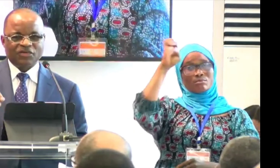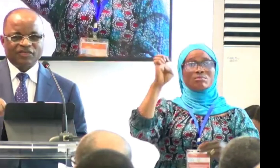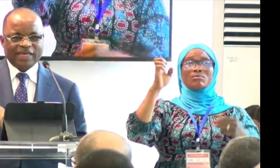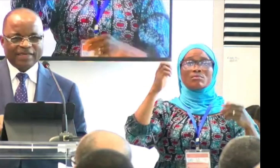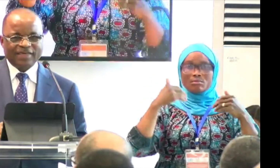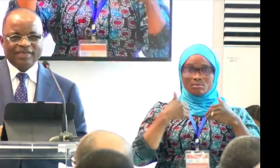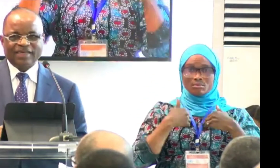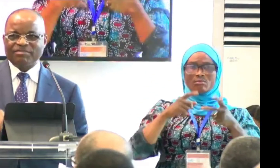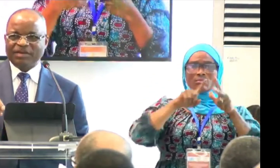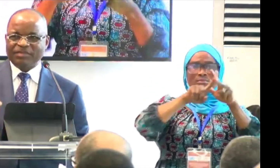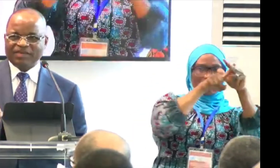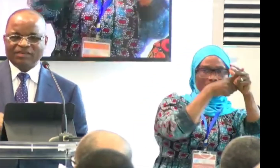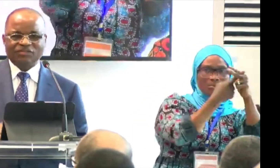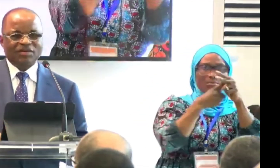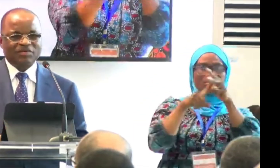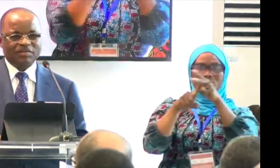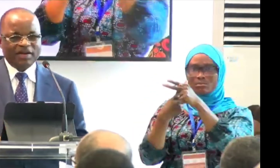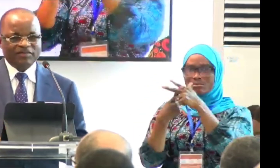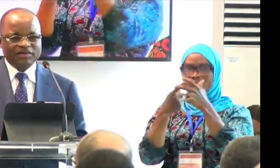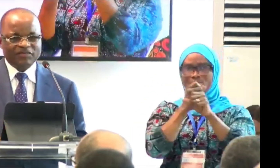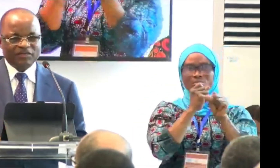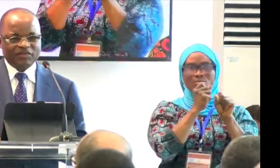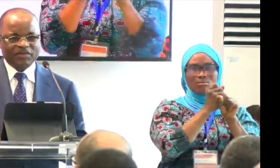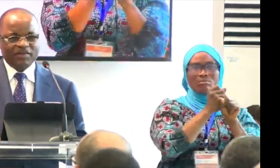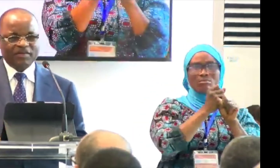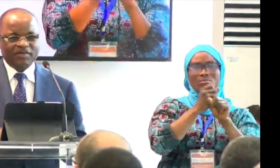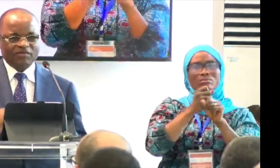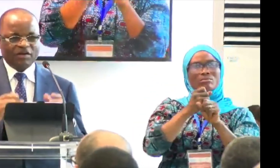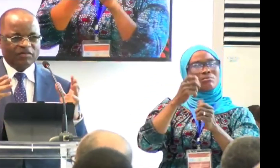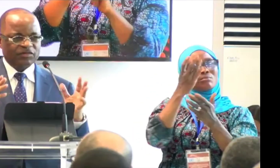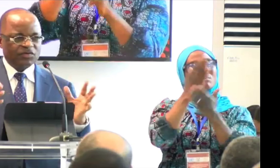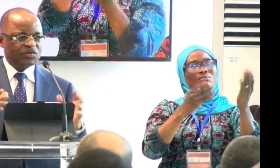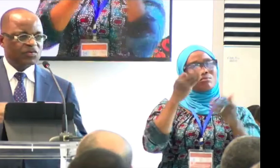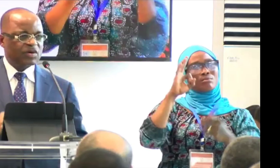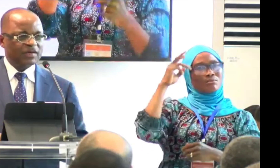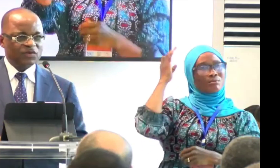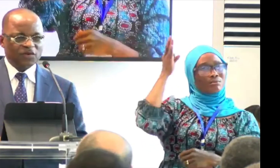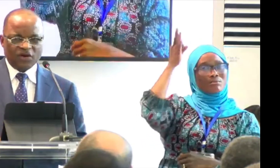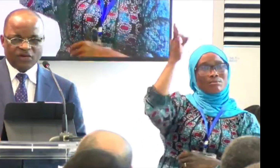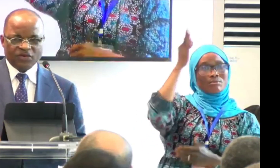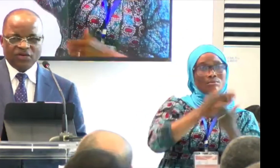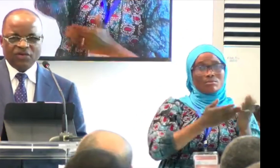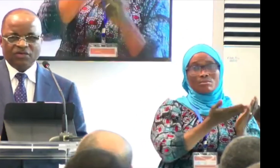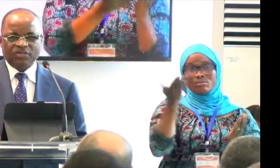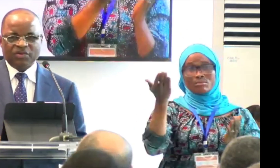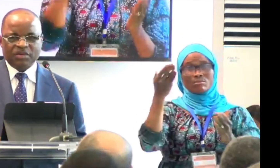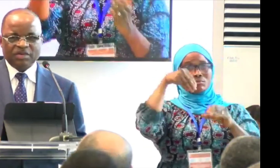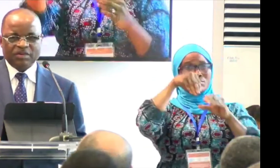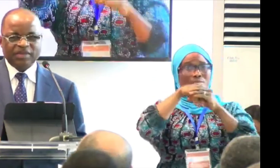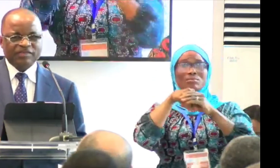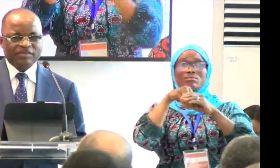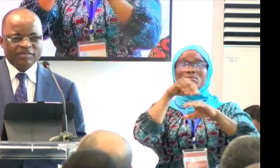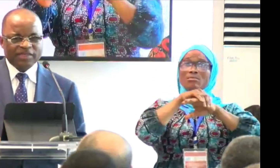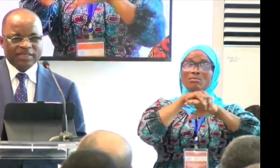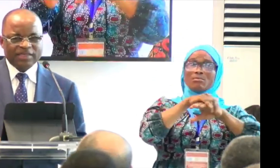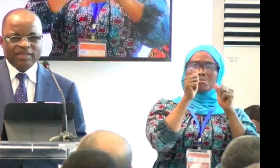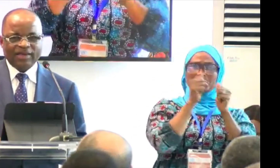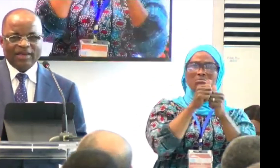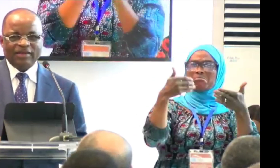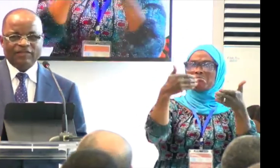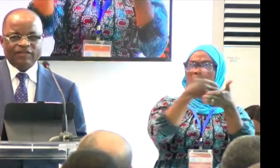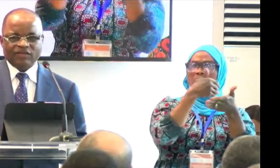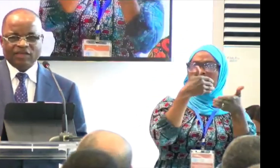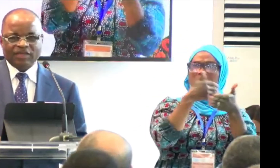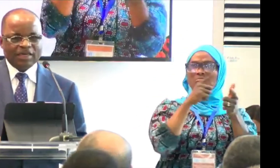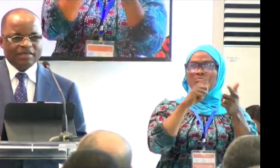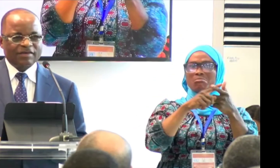also started the implementation of the Pact for the Future. Some of you who are in New York probably participated